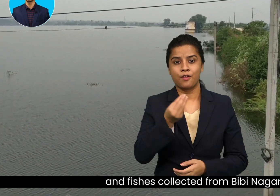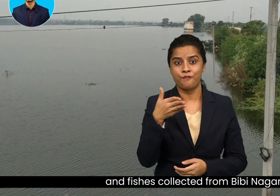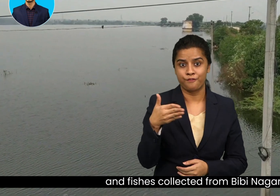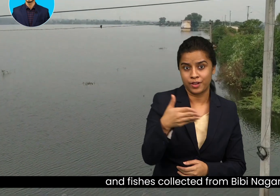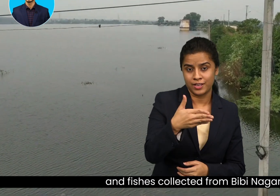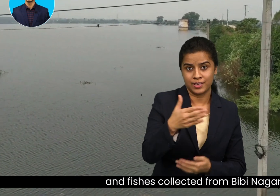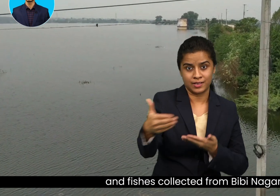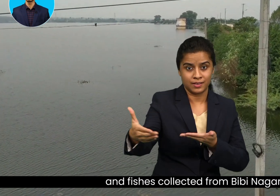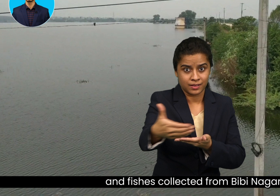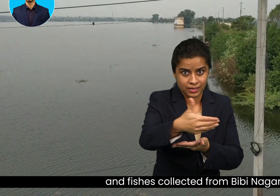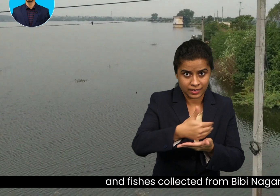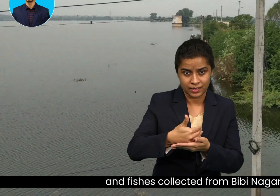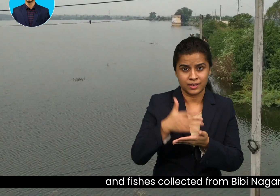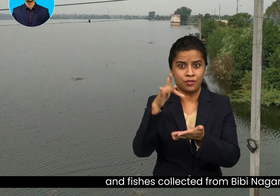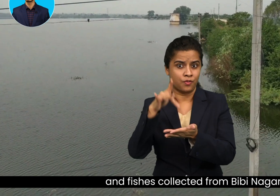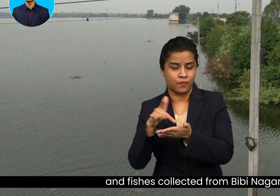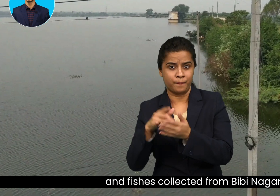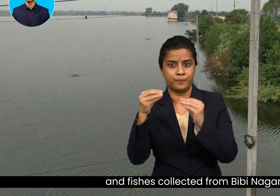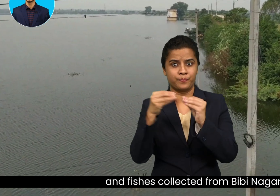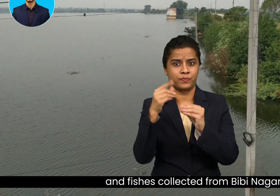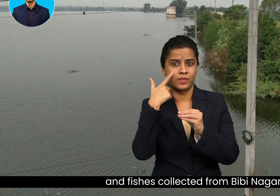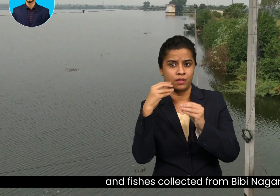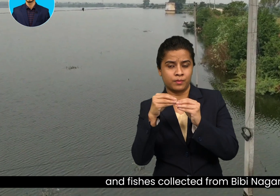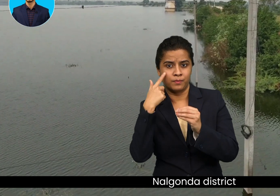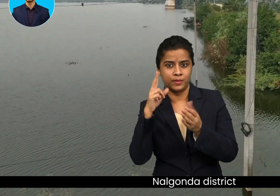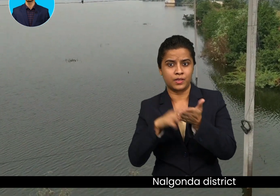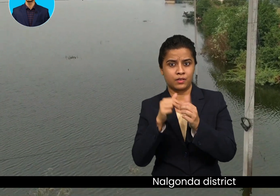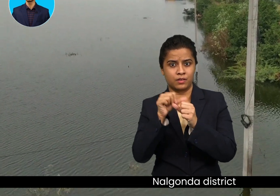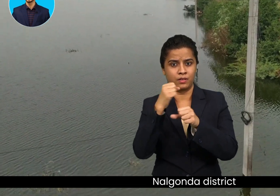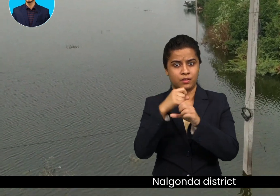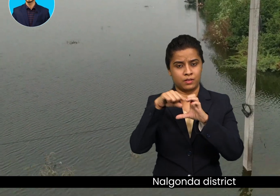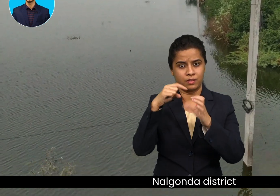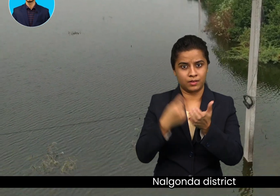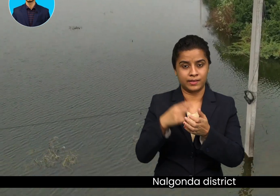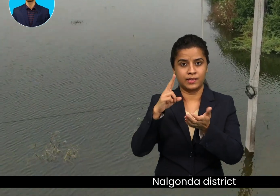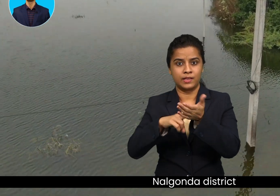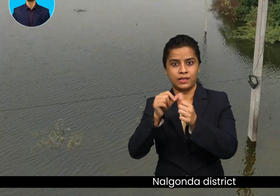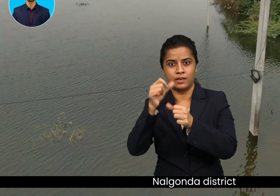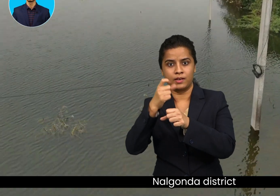and fishes collected from Bibi Nagar, Nalgonda district